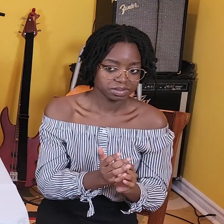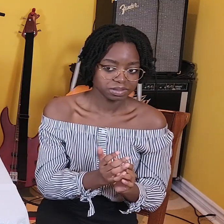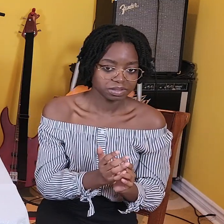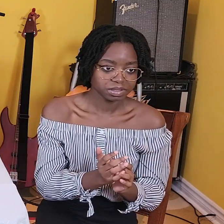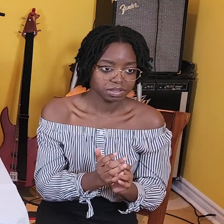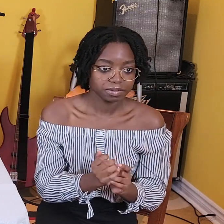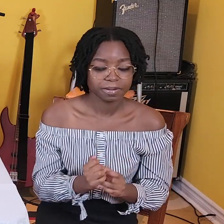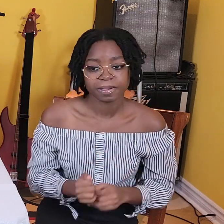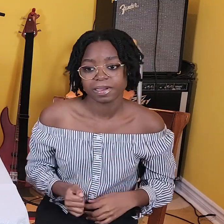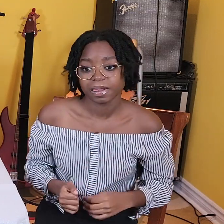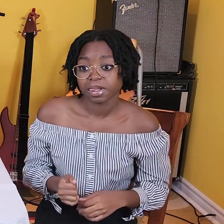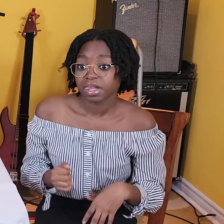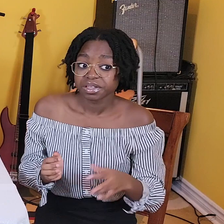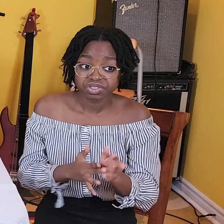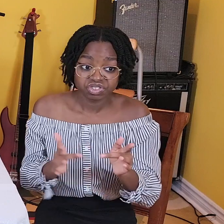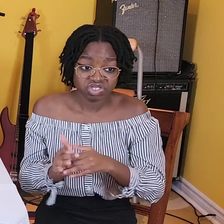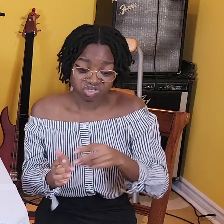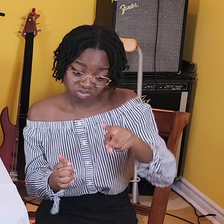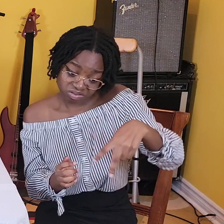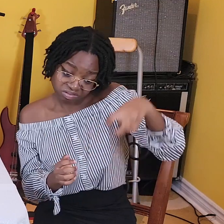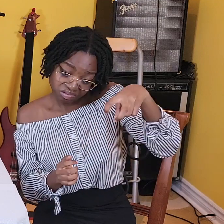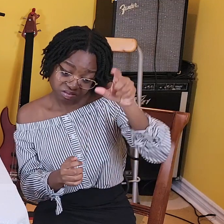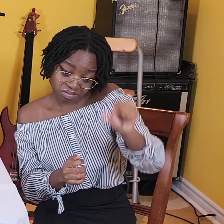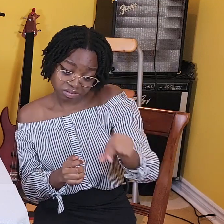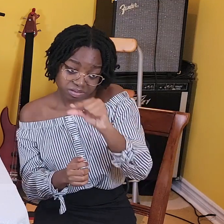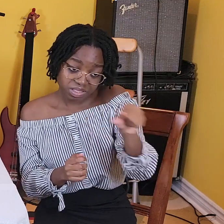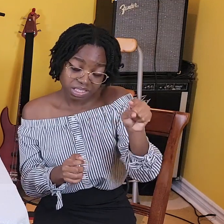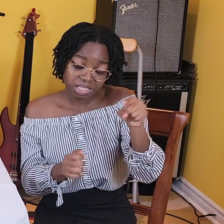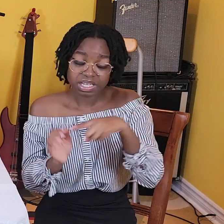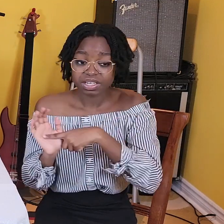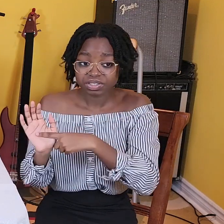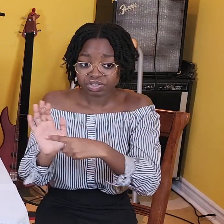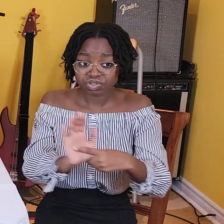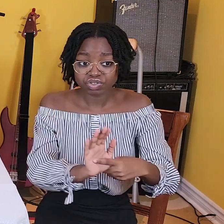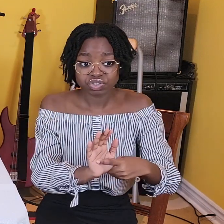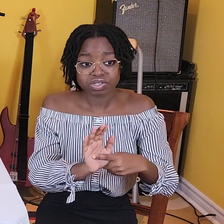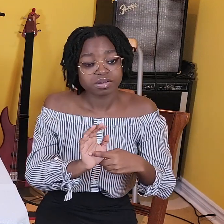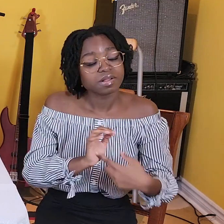and love. Love towards